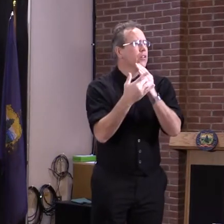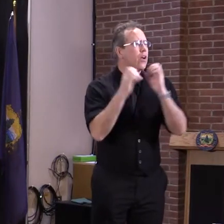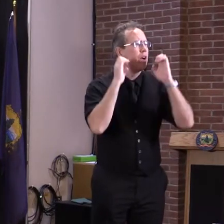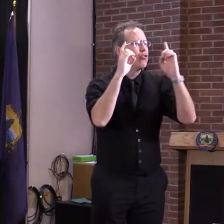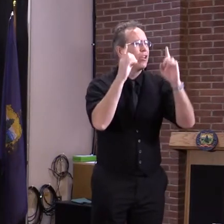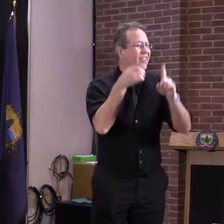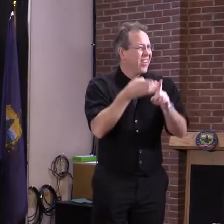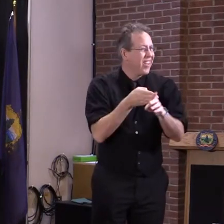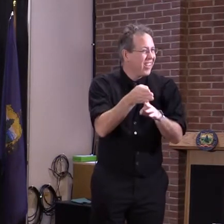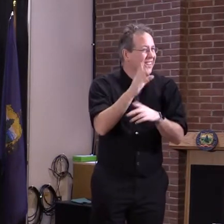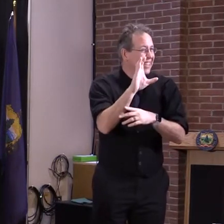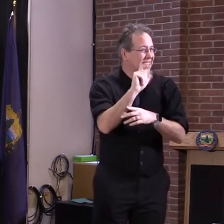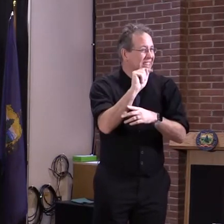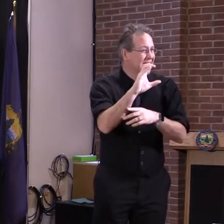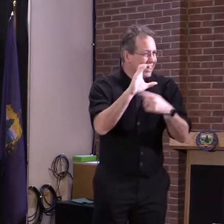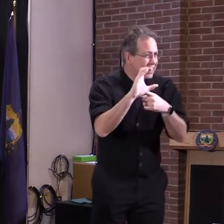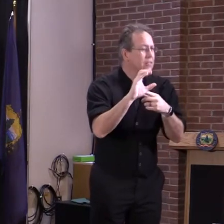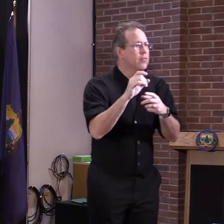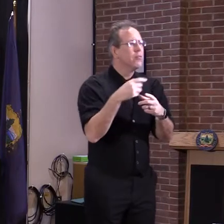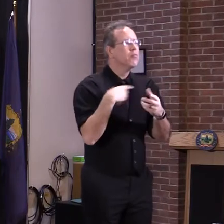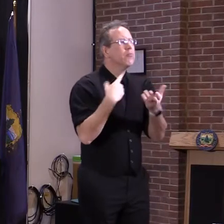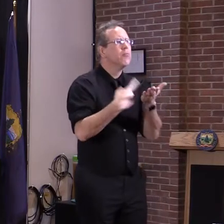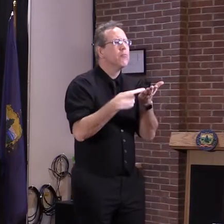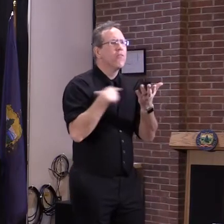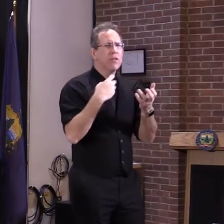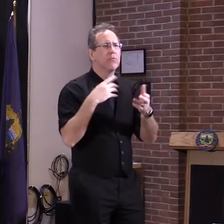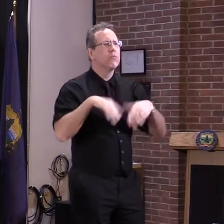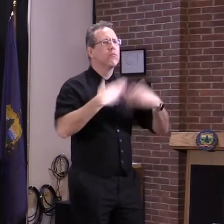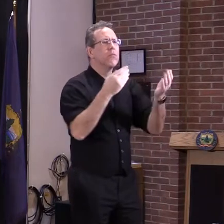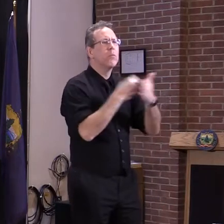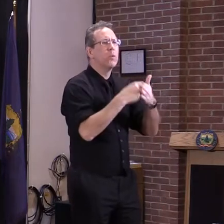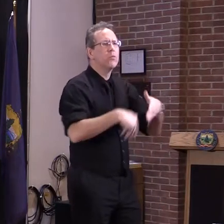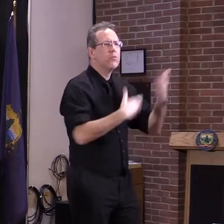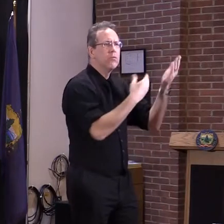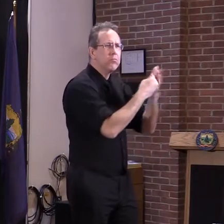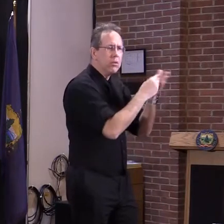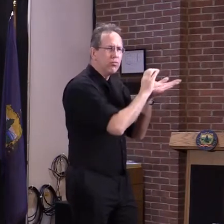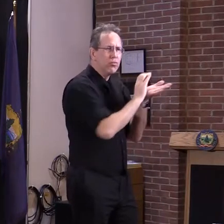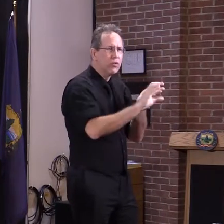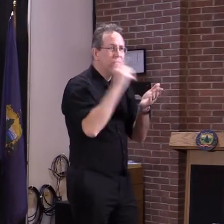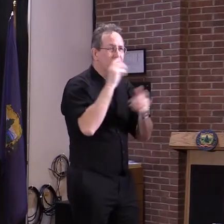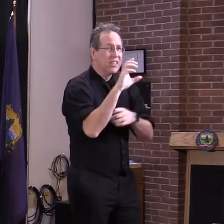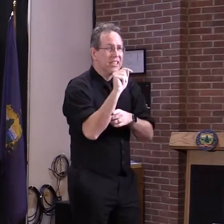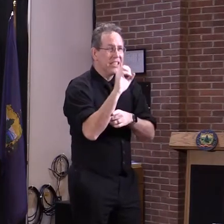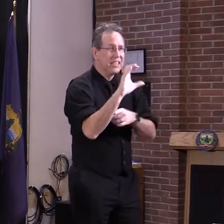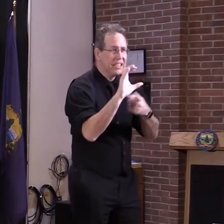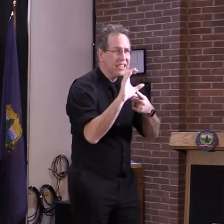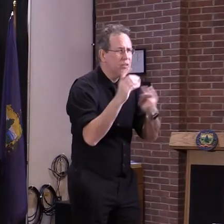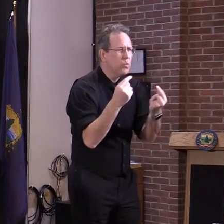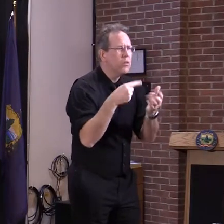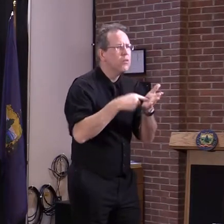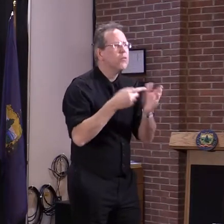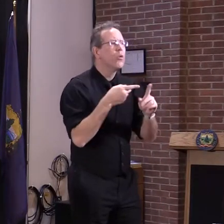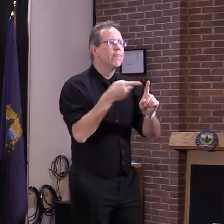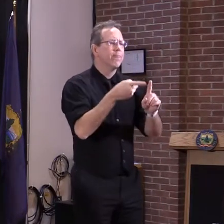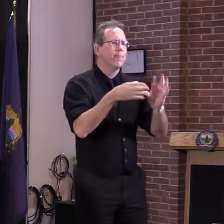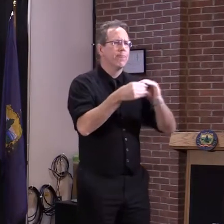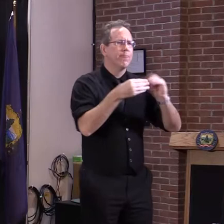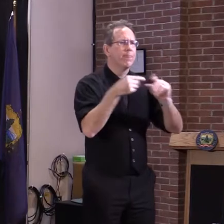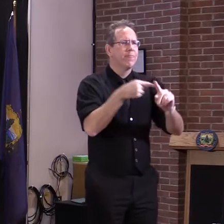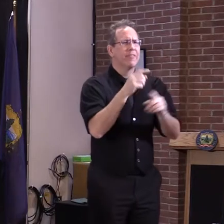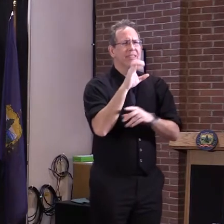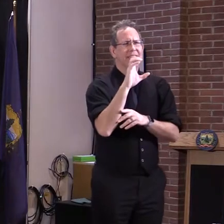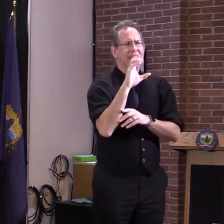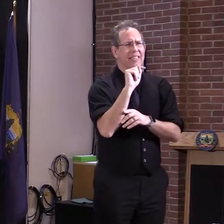Vermont as well. As I've discussed in both my State of the State and budget address, we desperately need to grow our workforce in